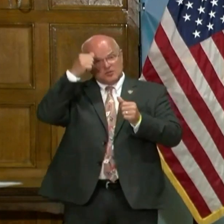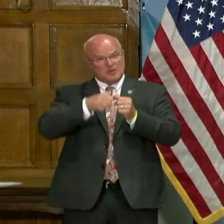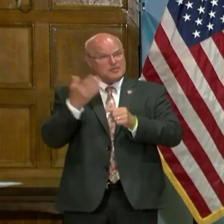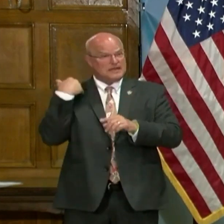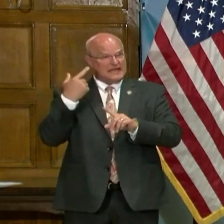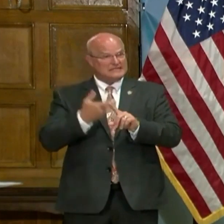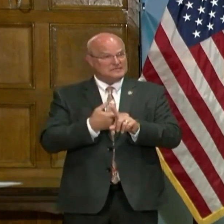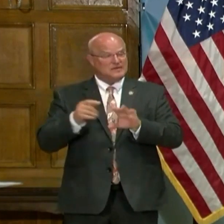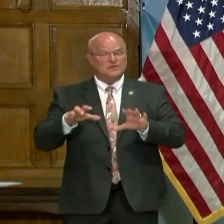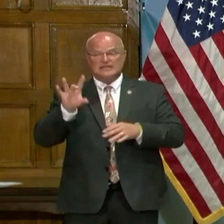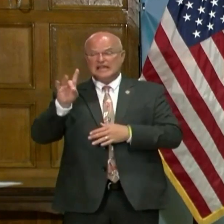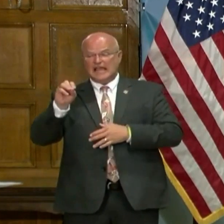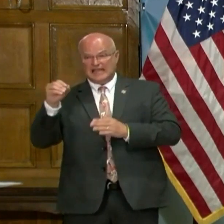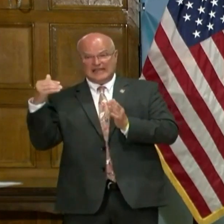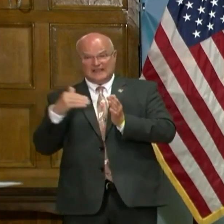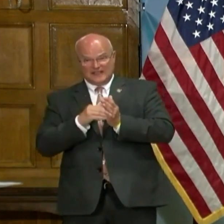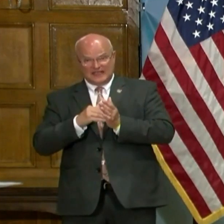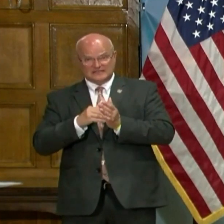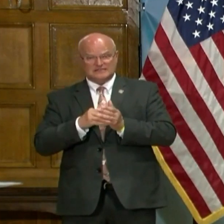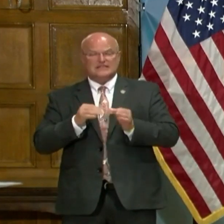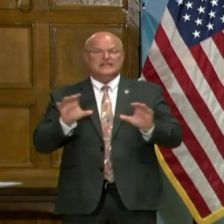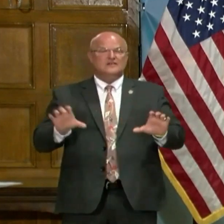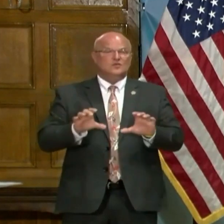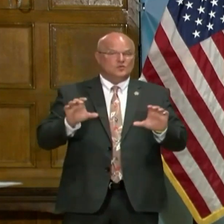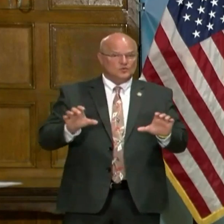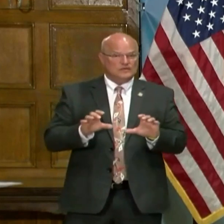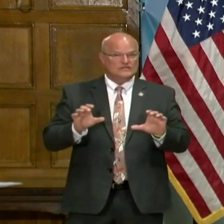last month we did 80,000. So if we at least do